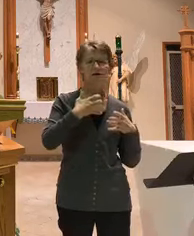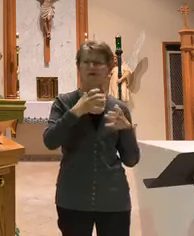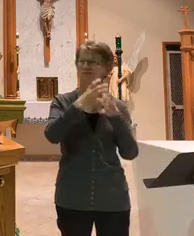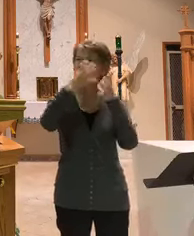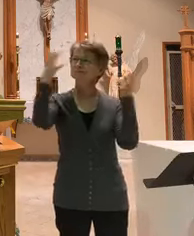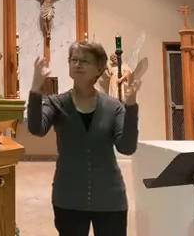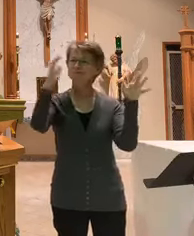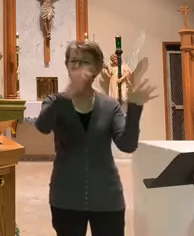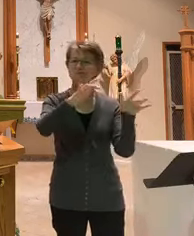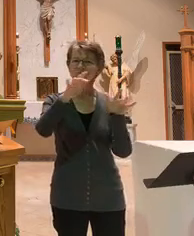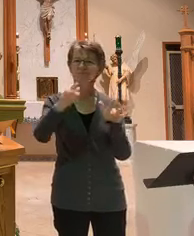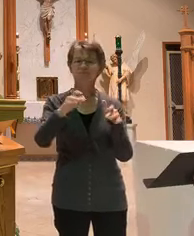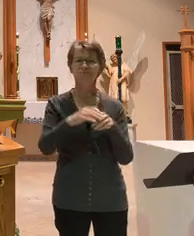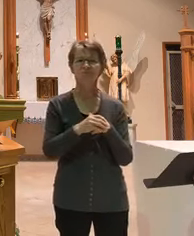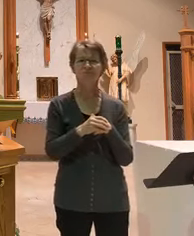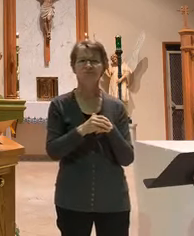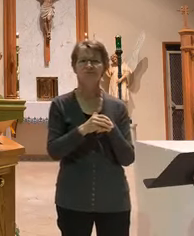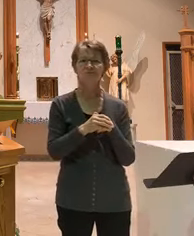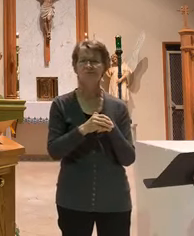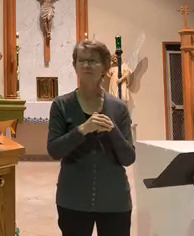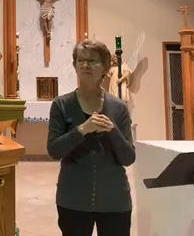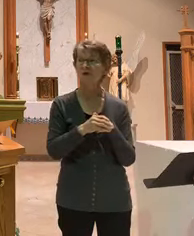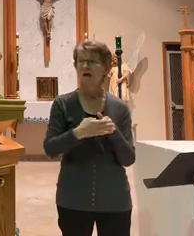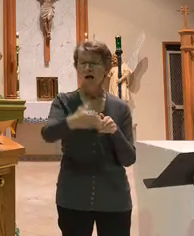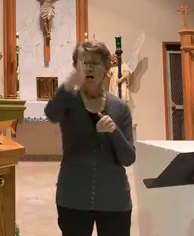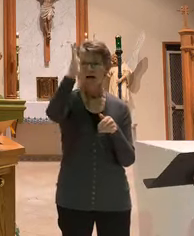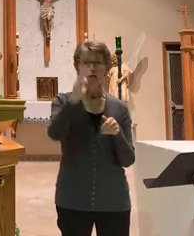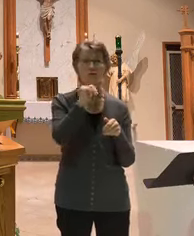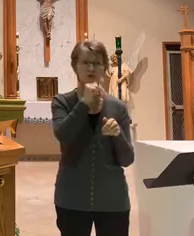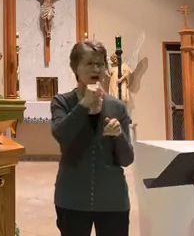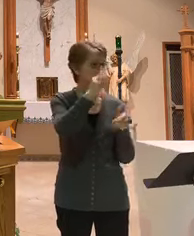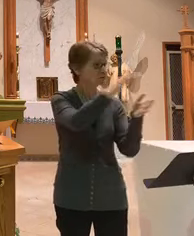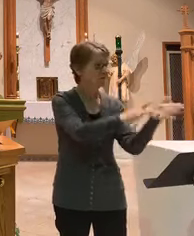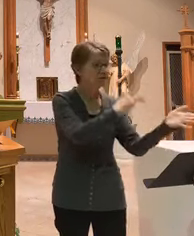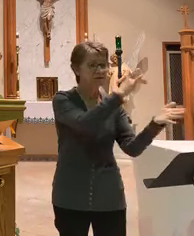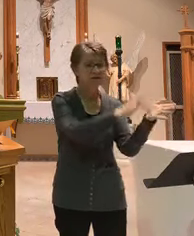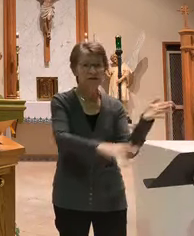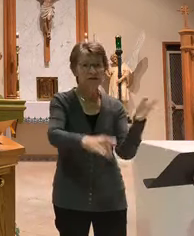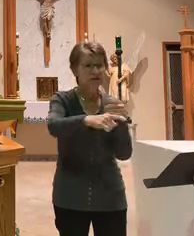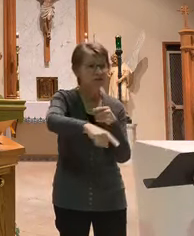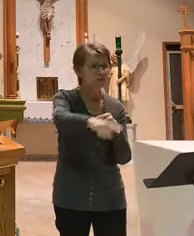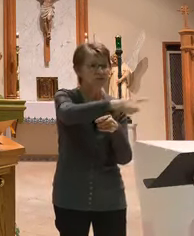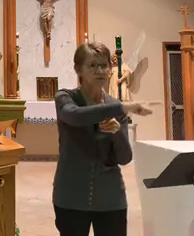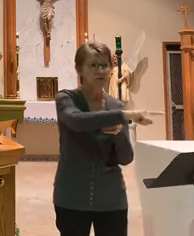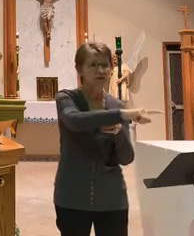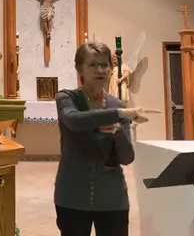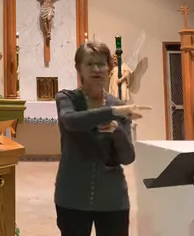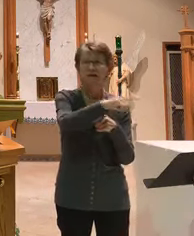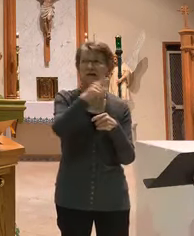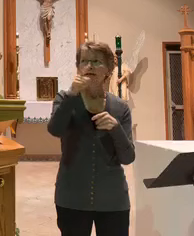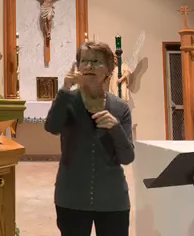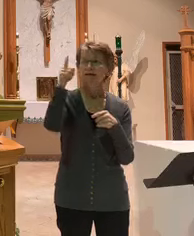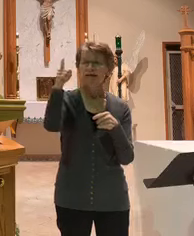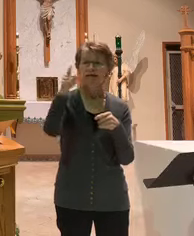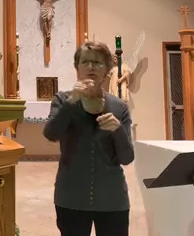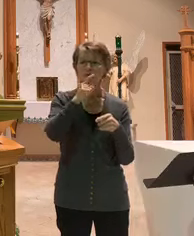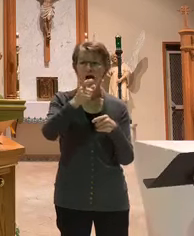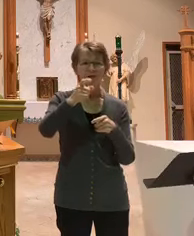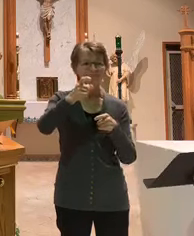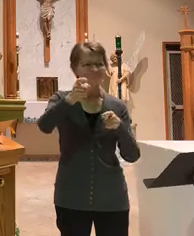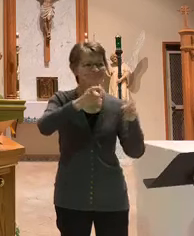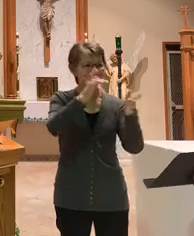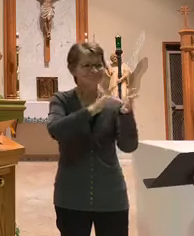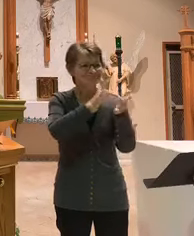He will not always chide, nor does he keep his wrath forever. Not according to our sins does he deal with